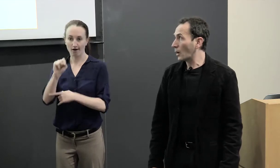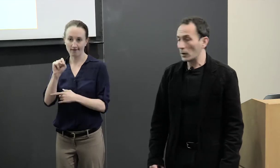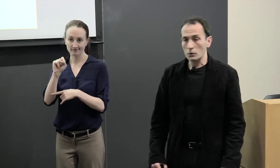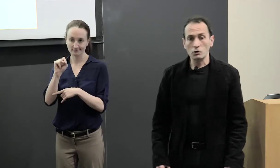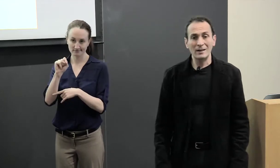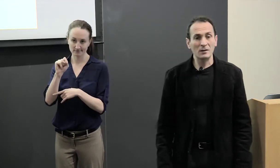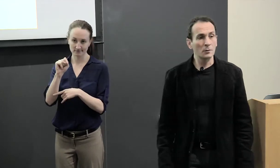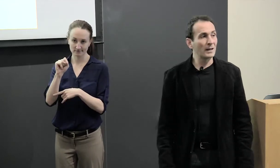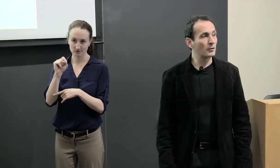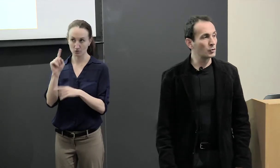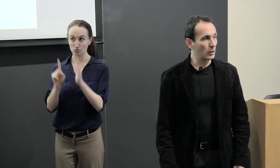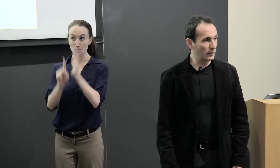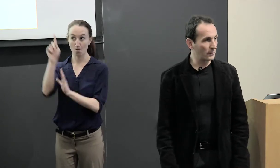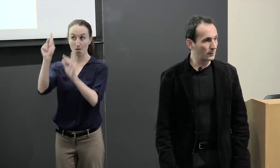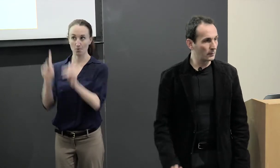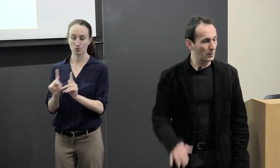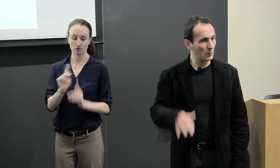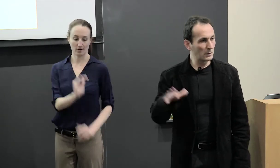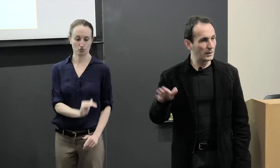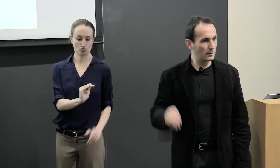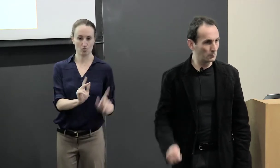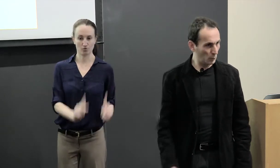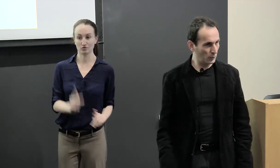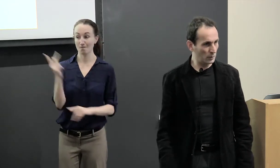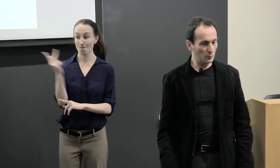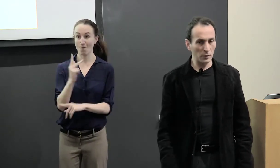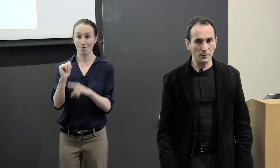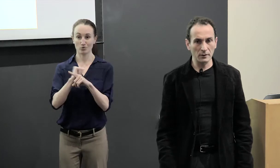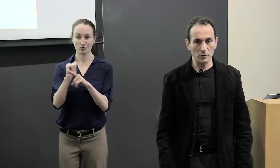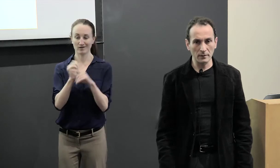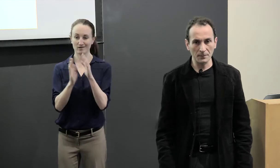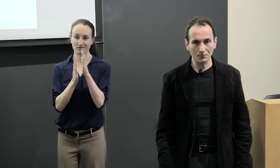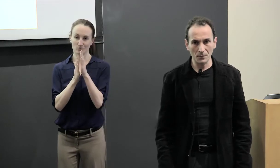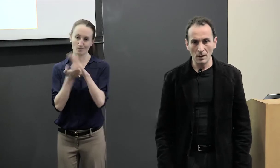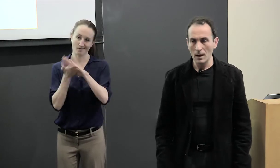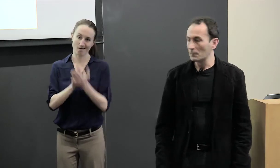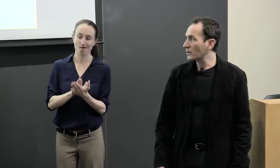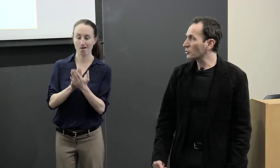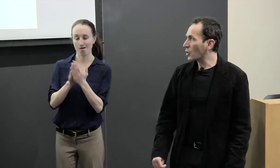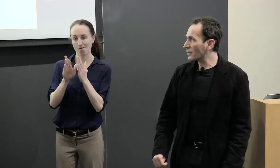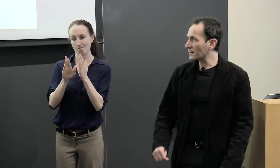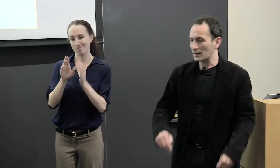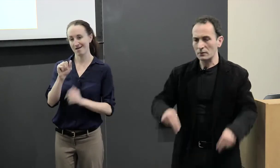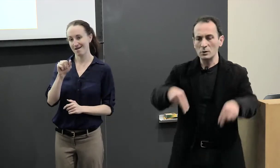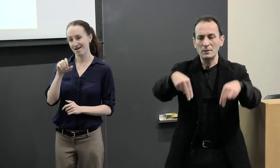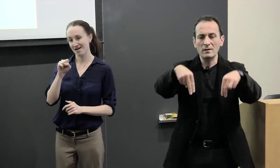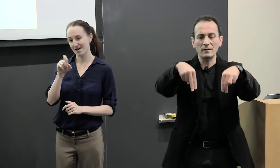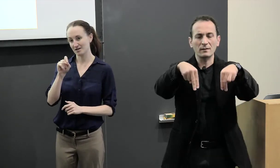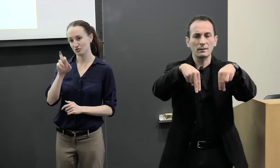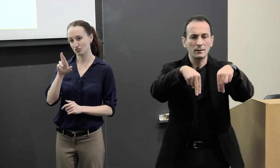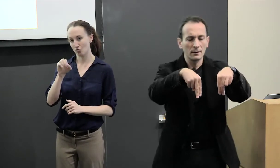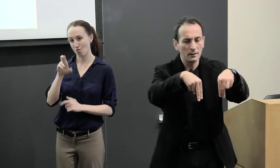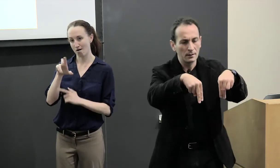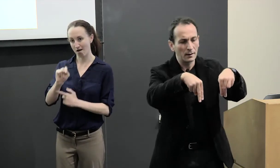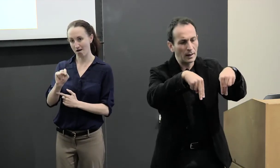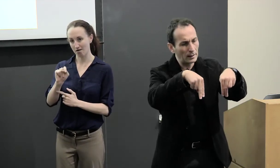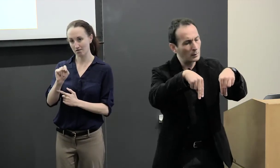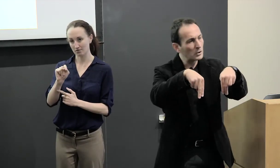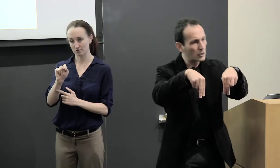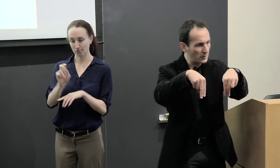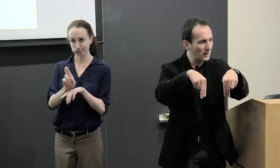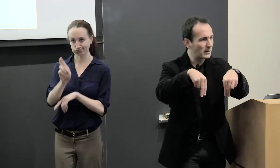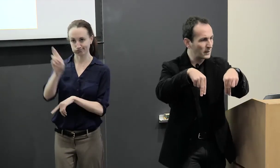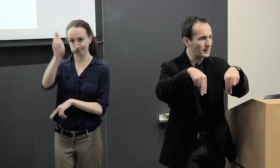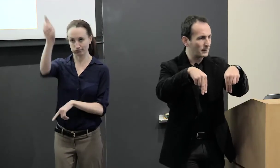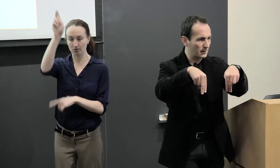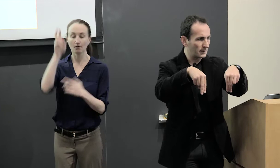who are training to be astronauts. So they will be in all sorts of weird positions. But the target sentence will be this. I